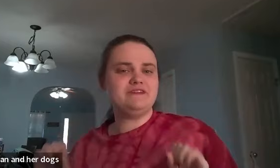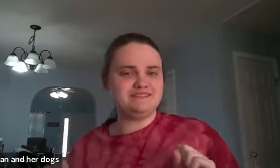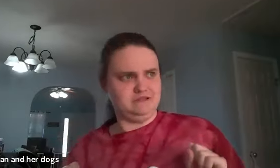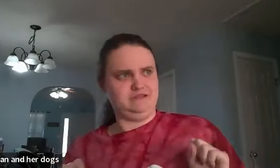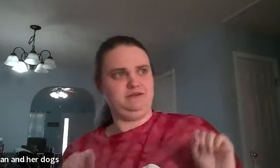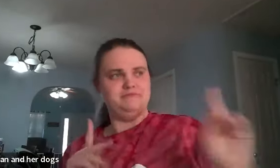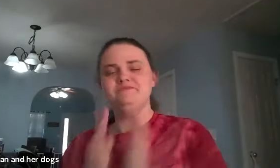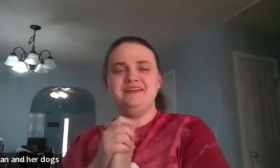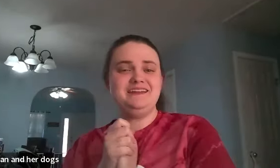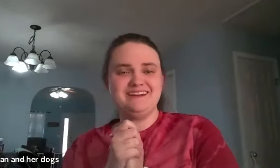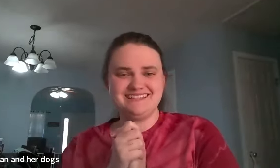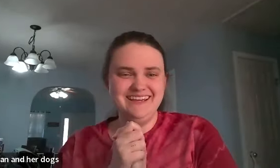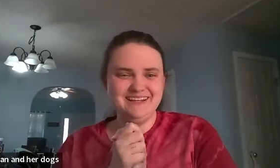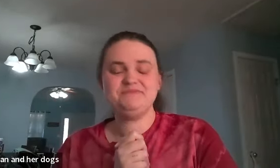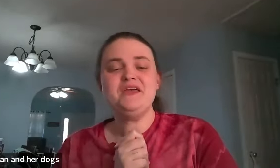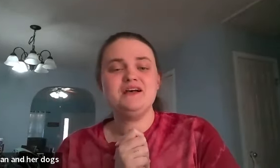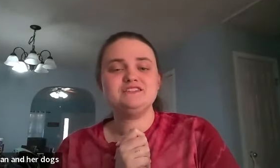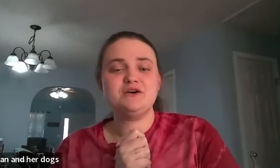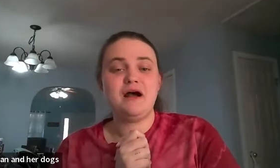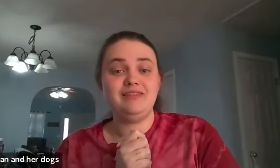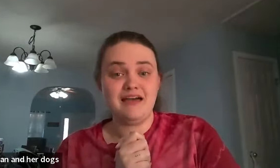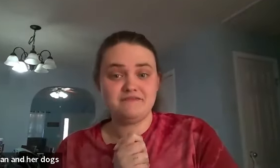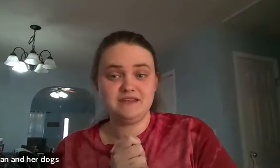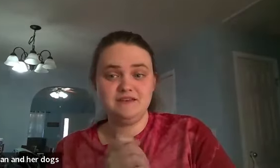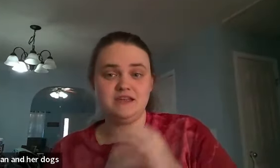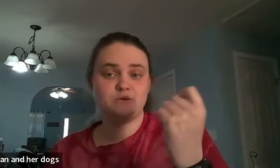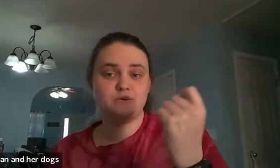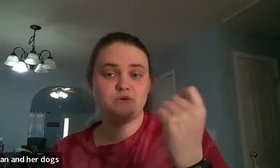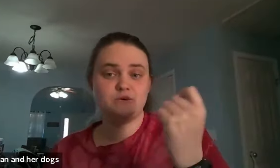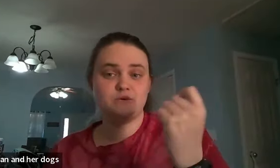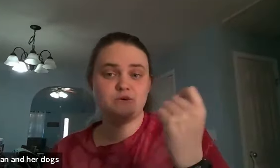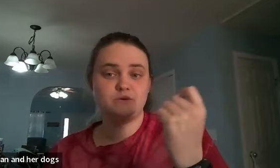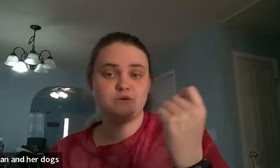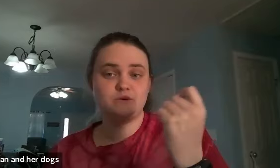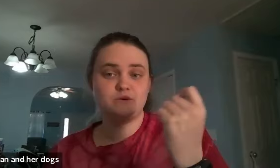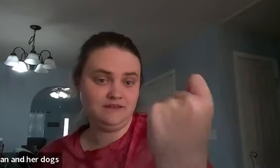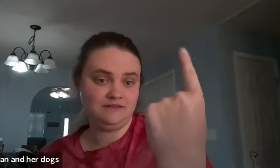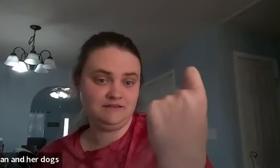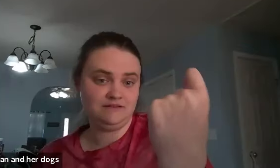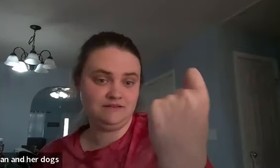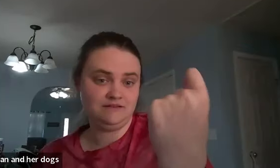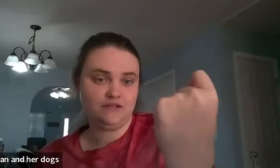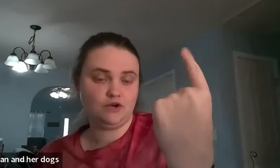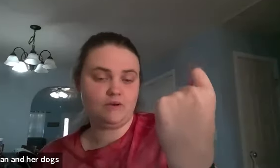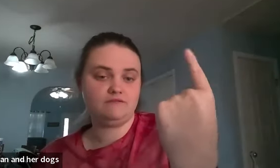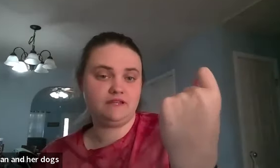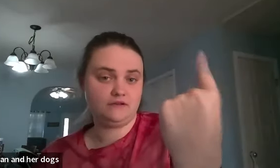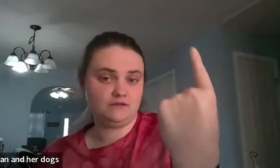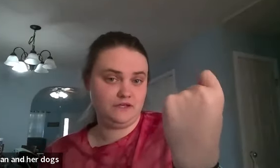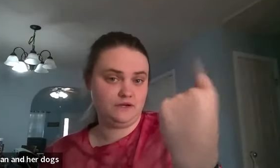faces. So I was like, okay. Anyways, so 11 is going to be 11. You're going to flick your finger